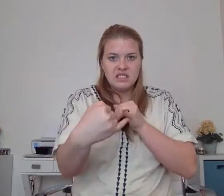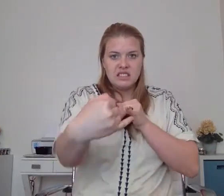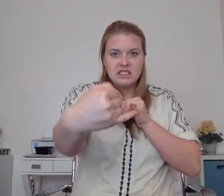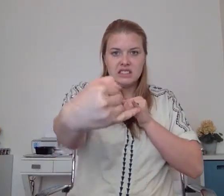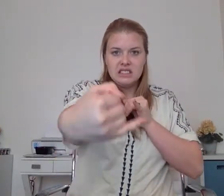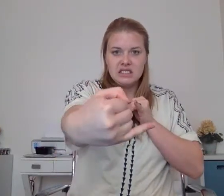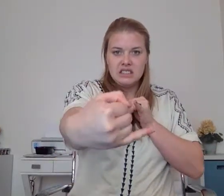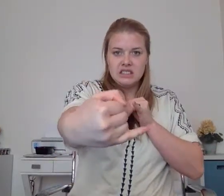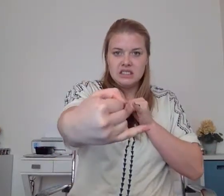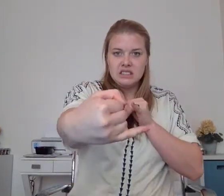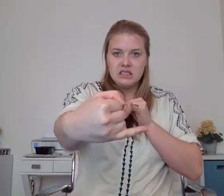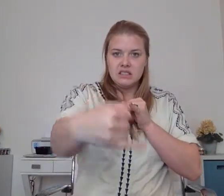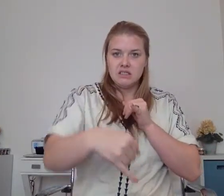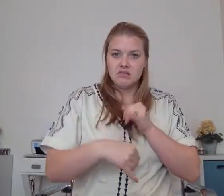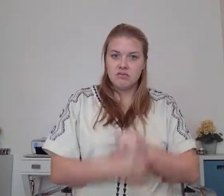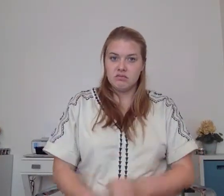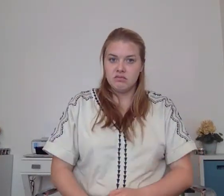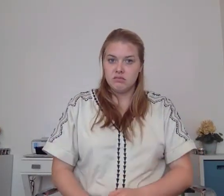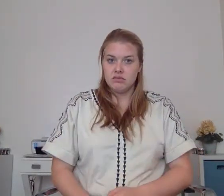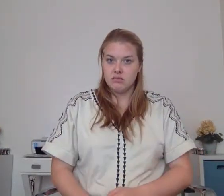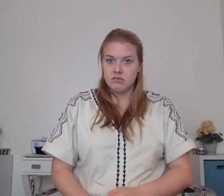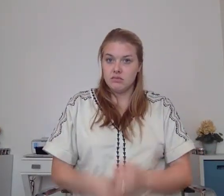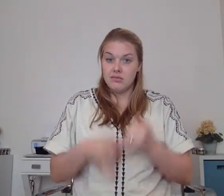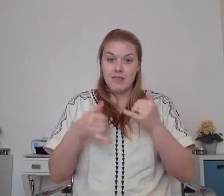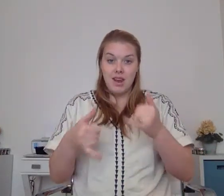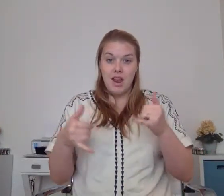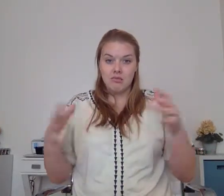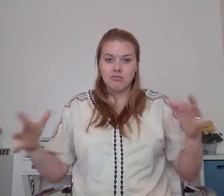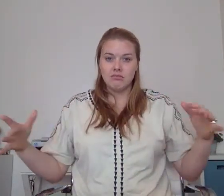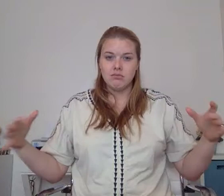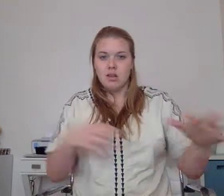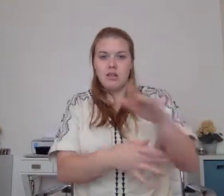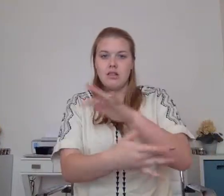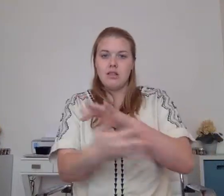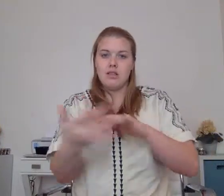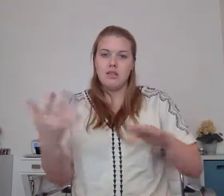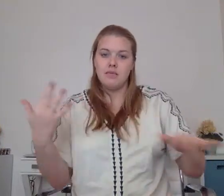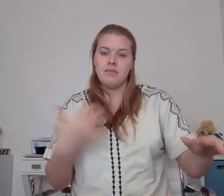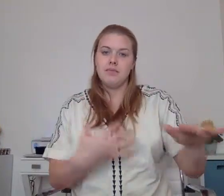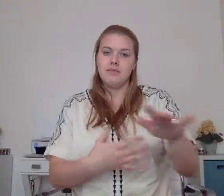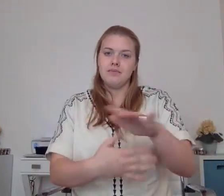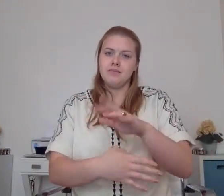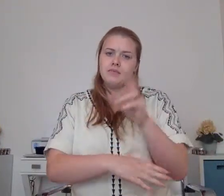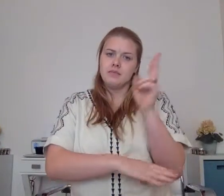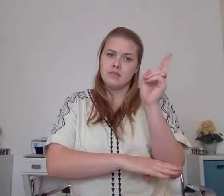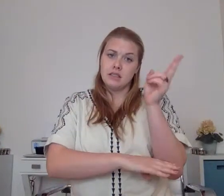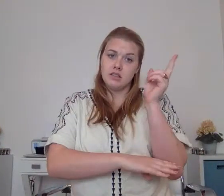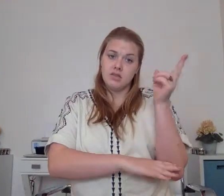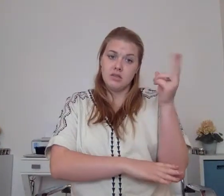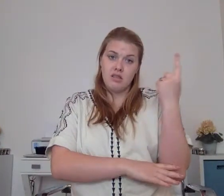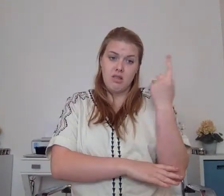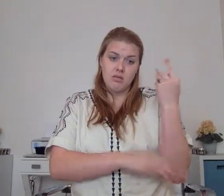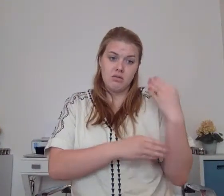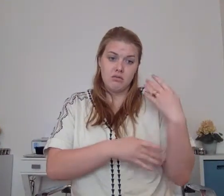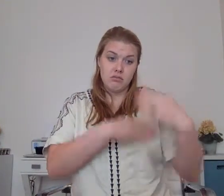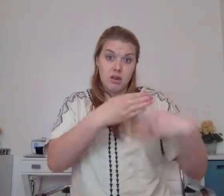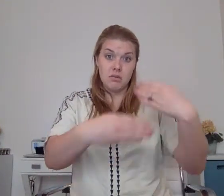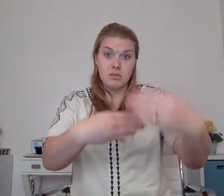ever did. Yeah? Now we know that history does not necessarily move forward. Sometimes it draws